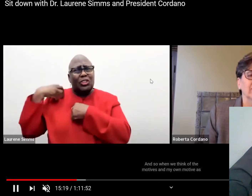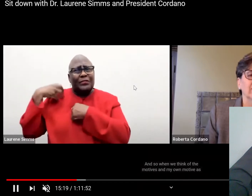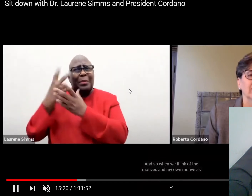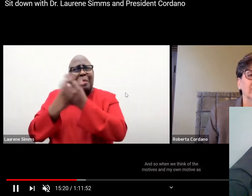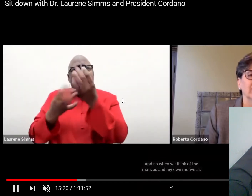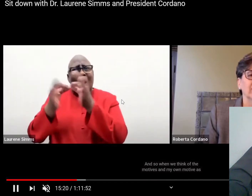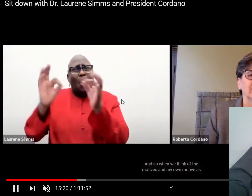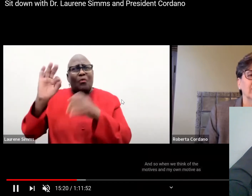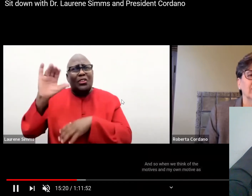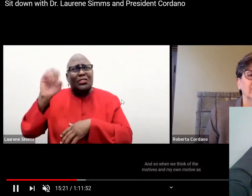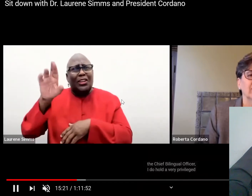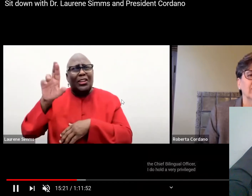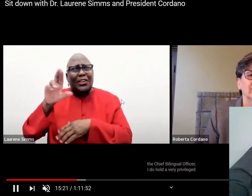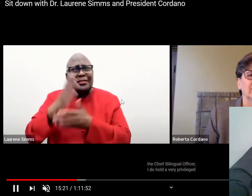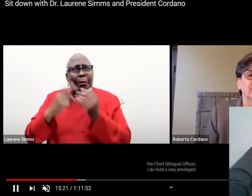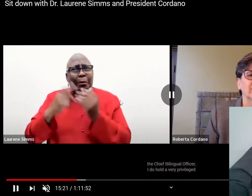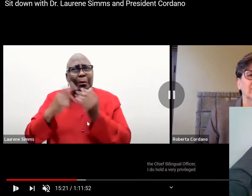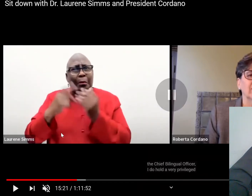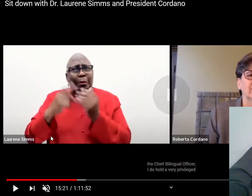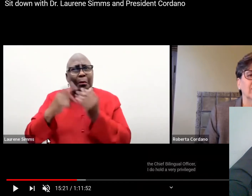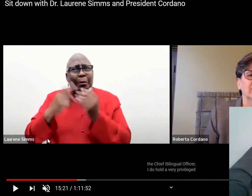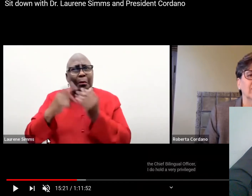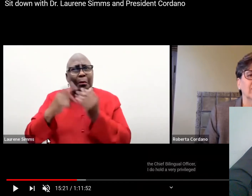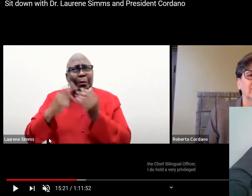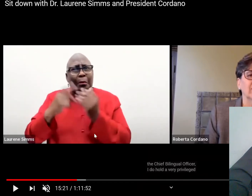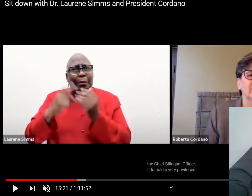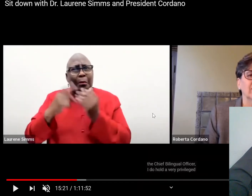And asking what my motive is.